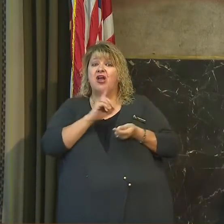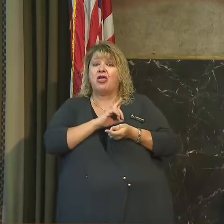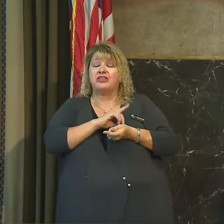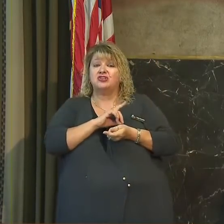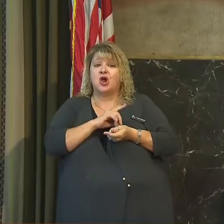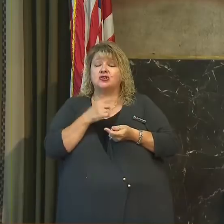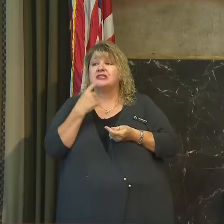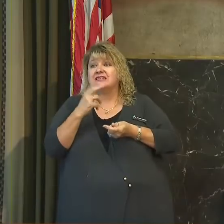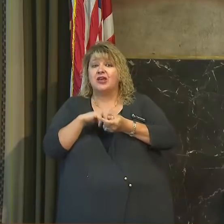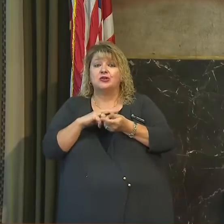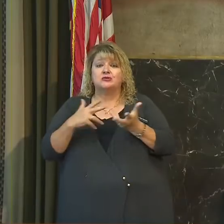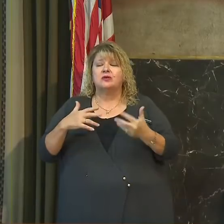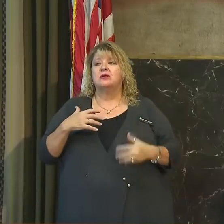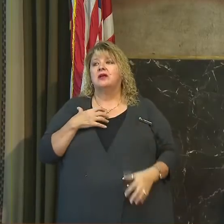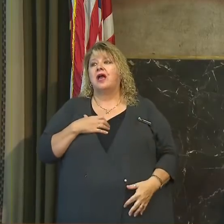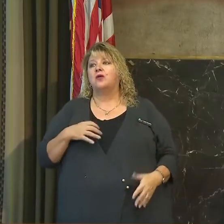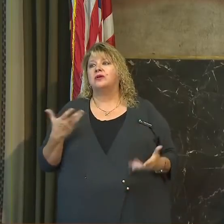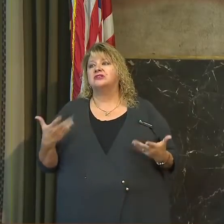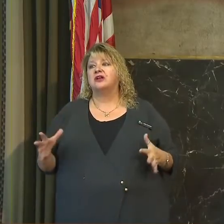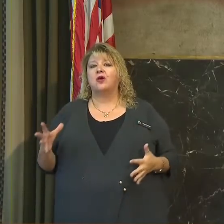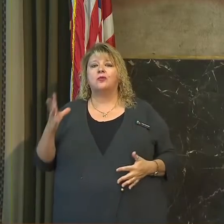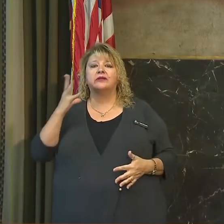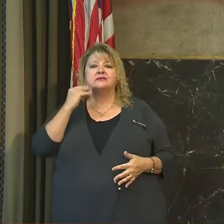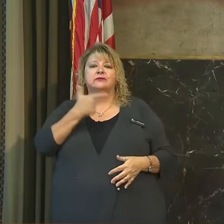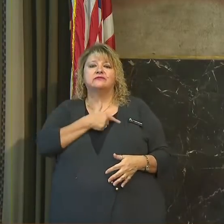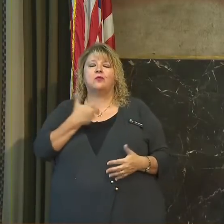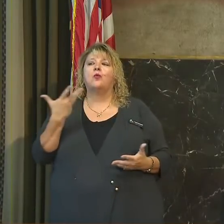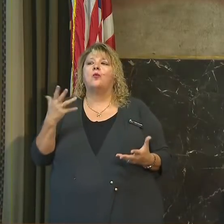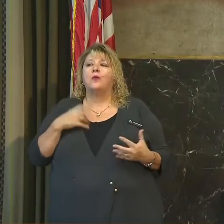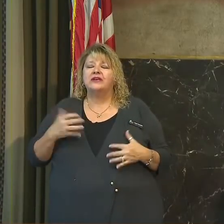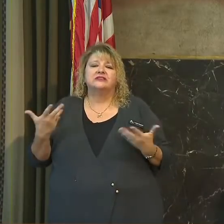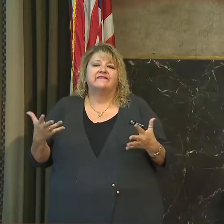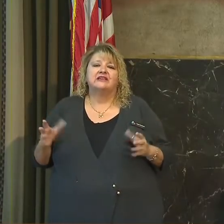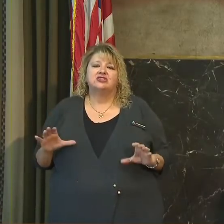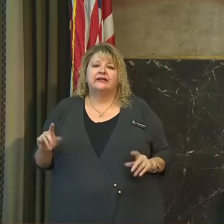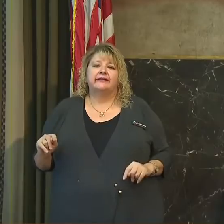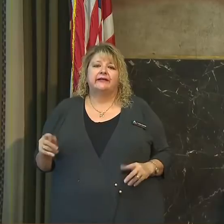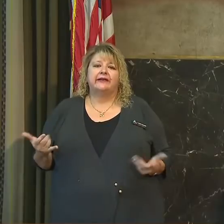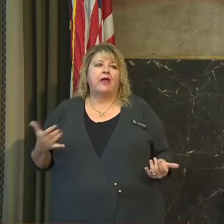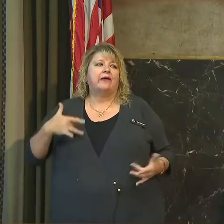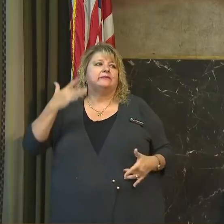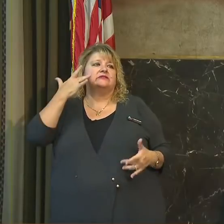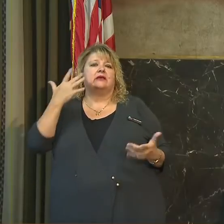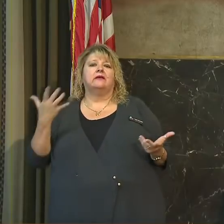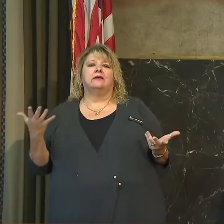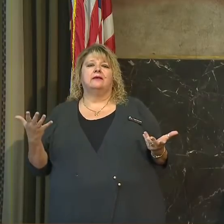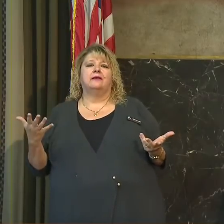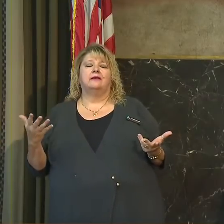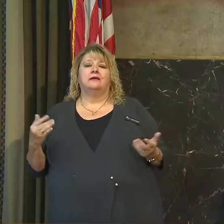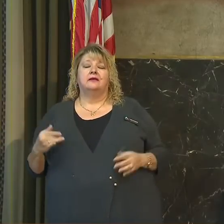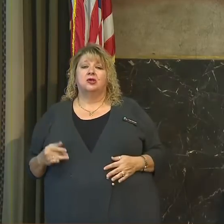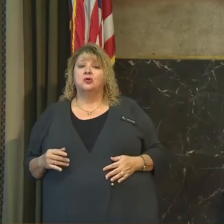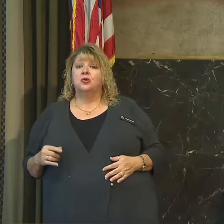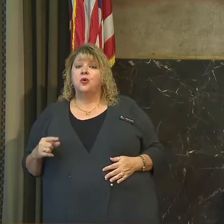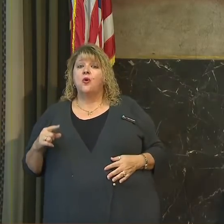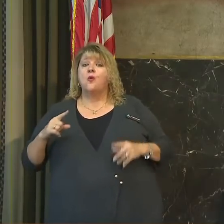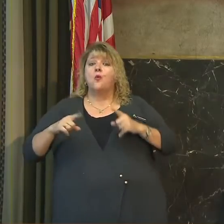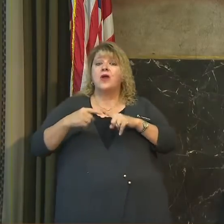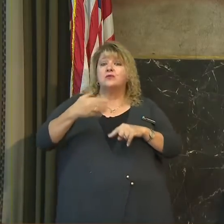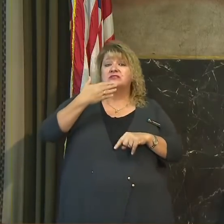to get vaccinated earlier. If you want to ask yourself, when's the best time to get vaccinated? Well, really, it was about 5 weeks